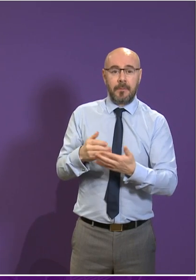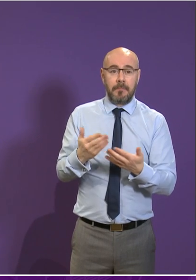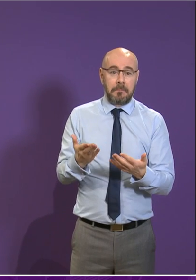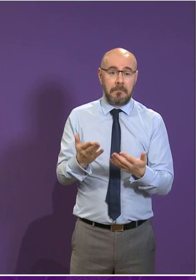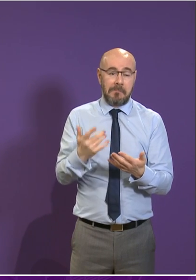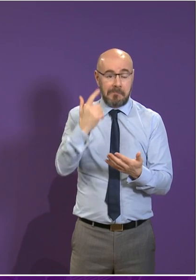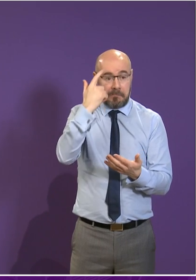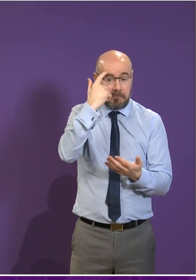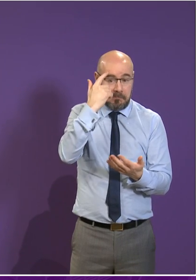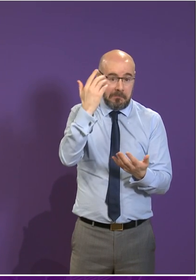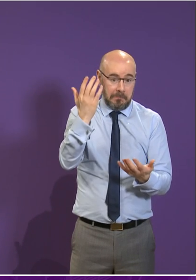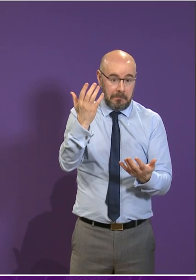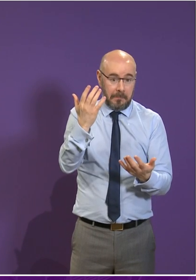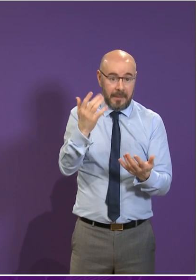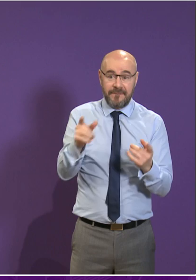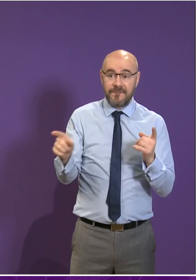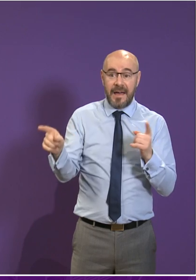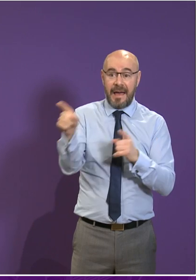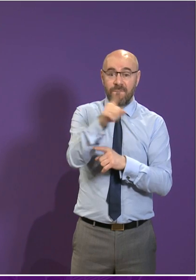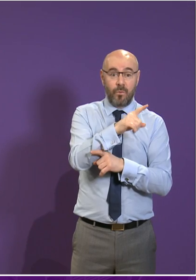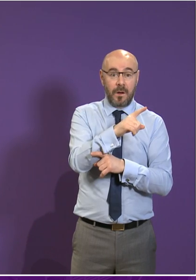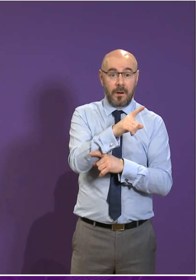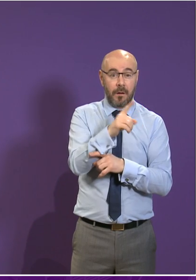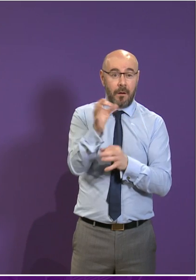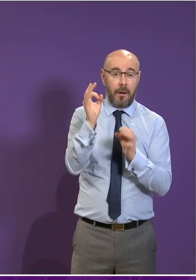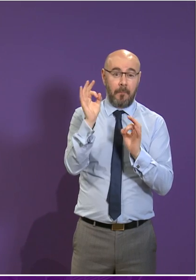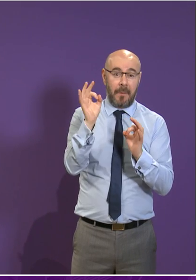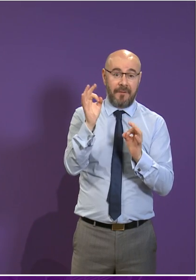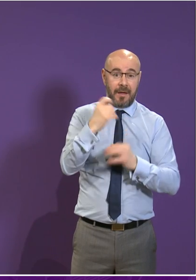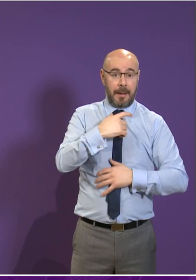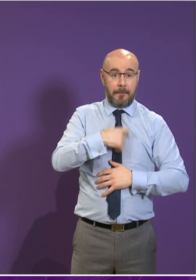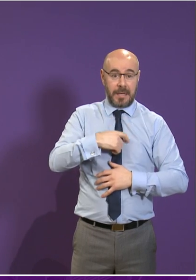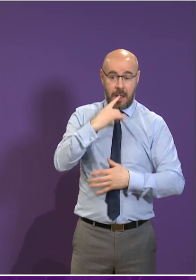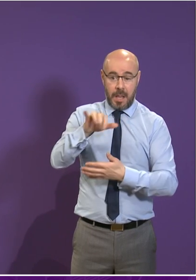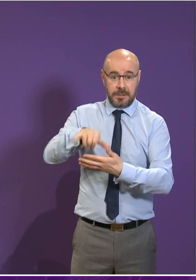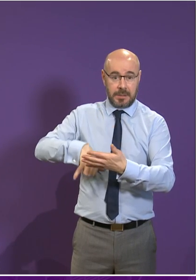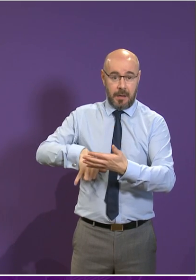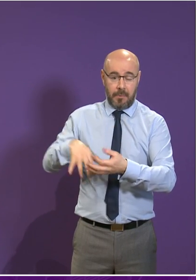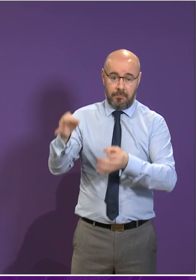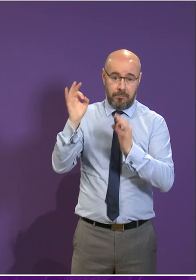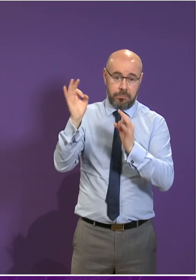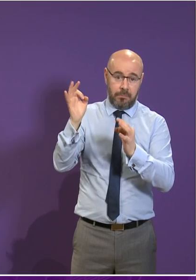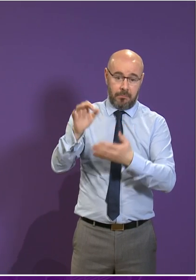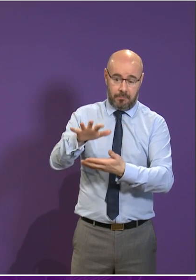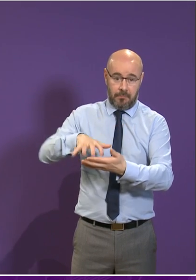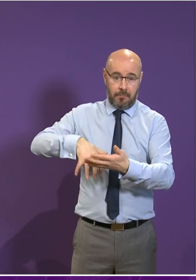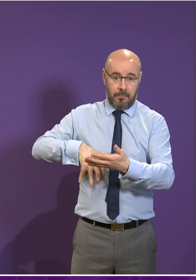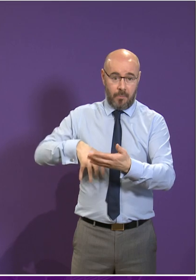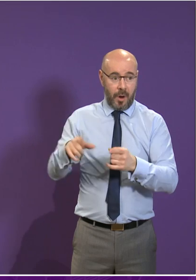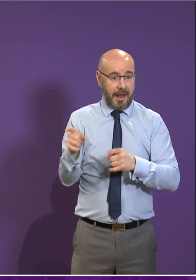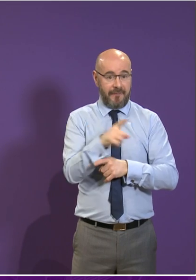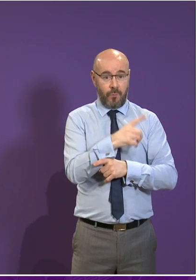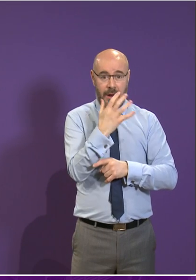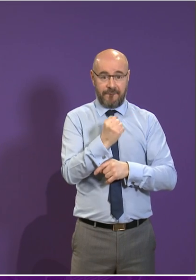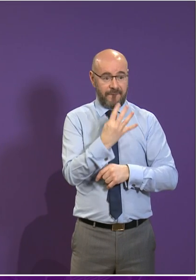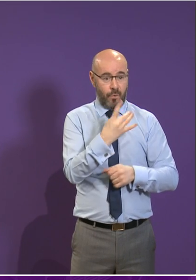it's a thought experiment. If everyone was writing the perfect personal statement, and everyone had four A's in their